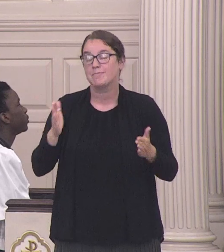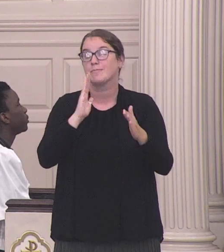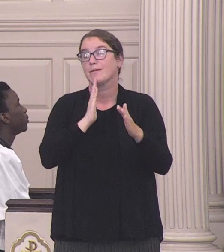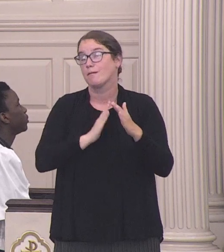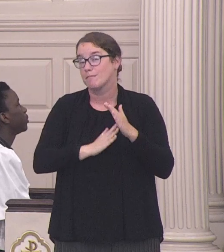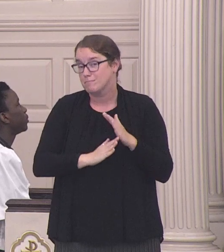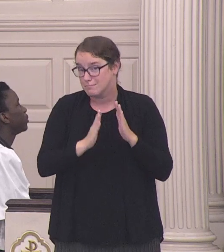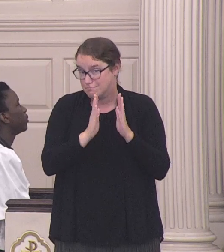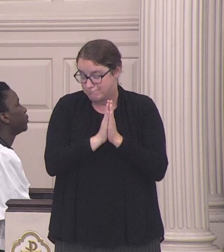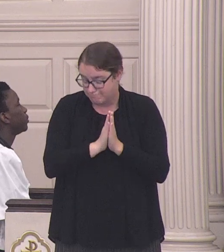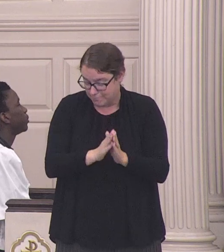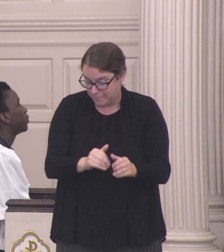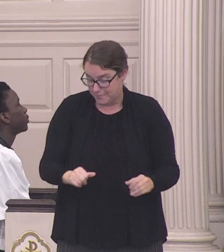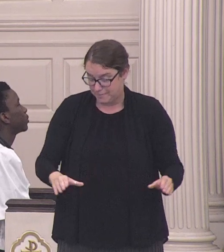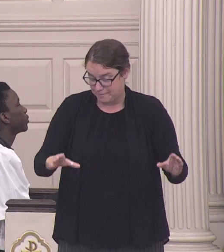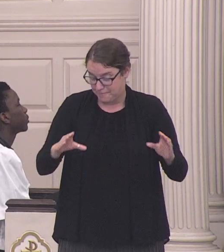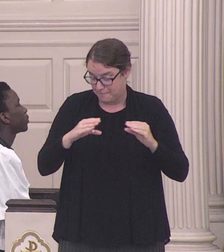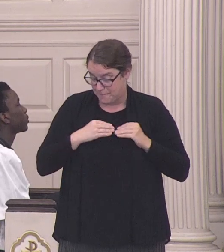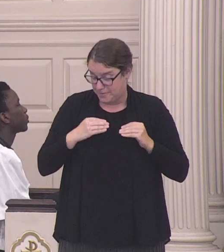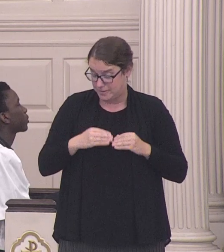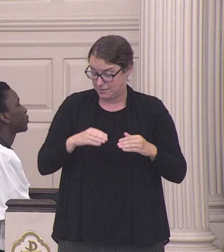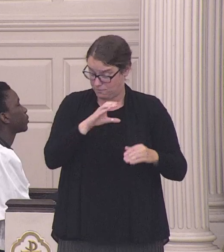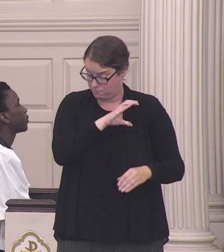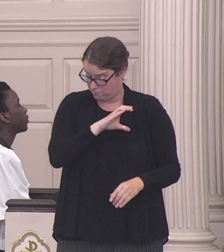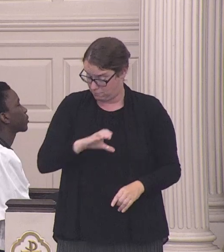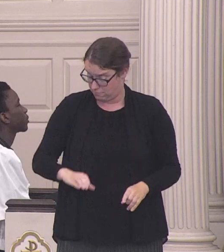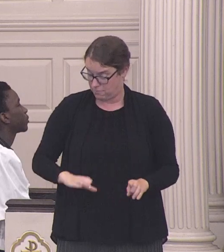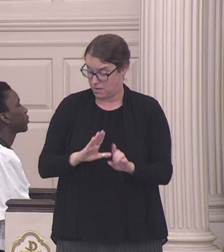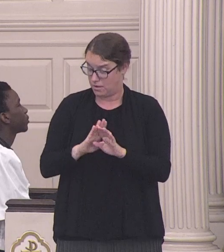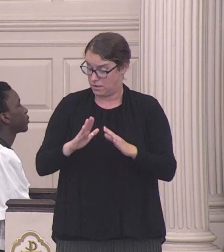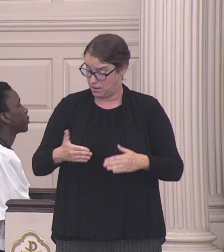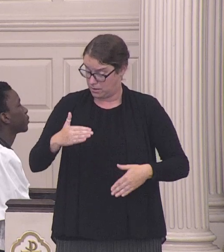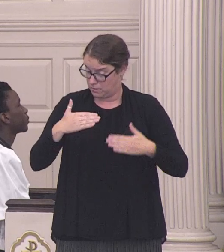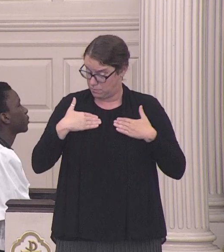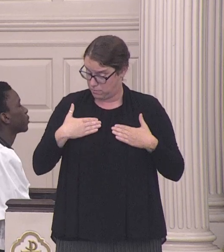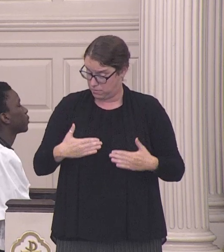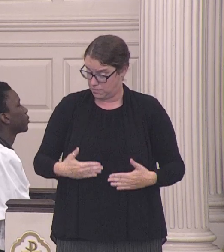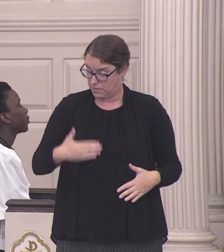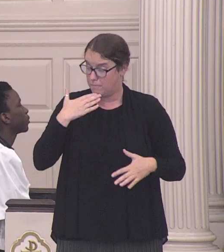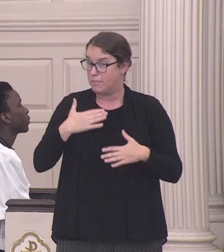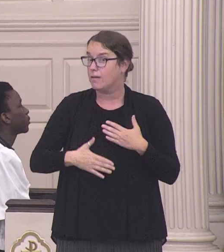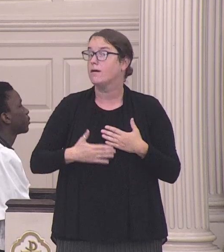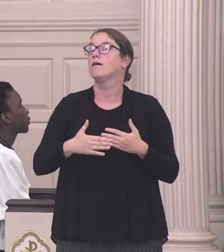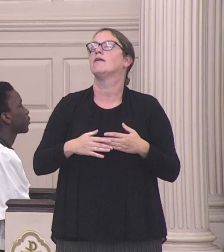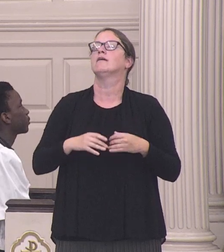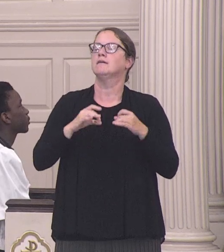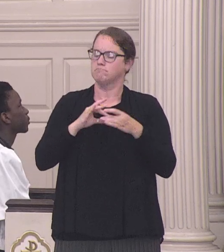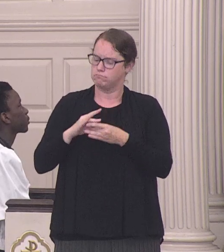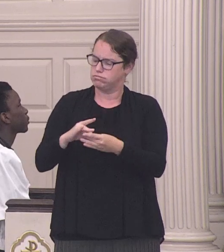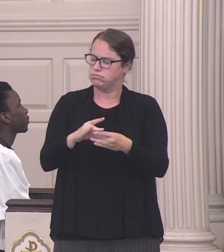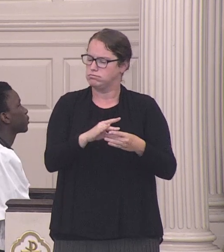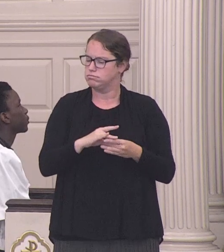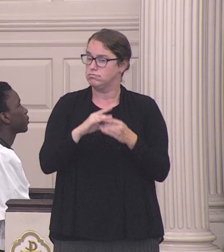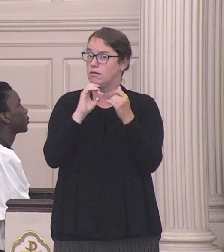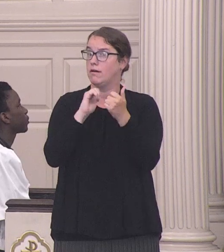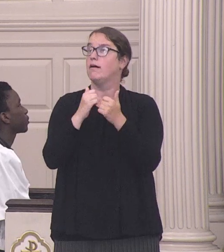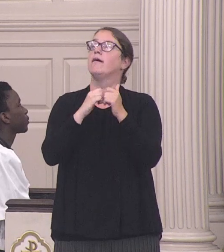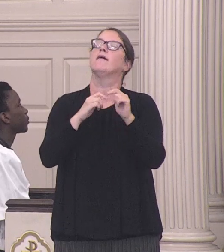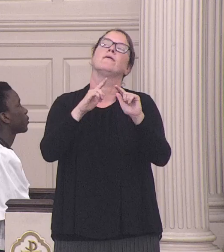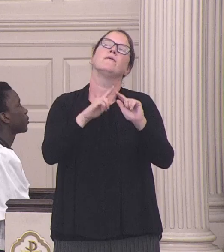pray that, partaking of the body and blood of Christ, we may be gathered into one by the Holy